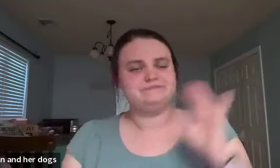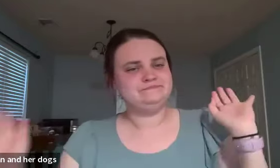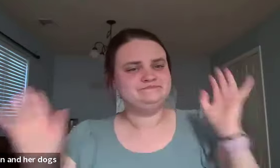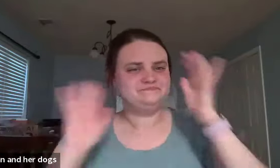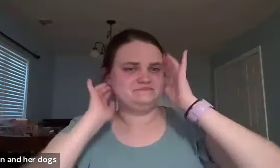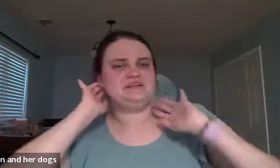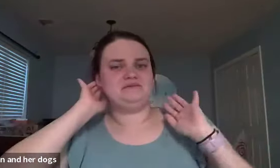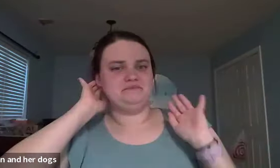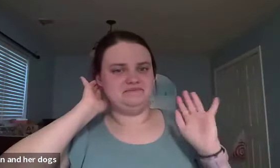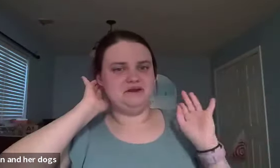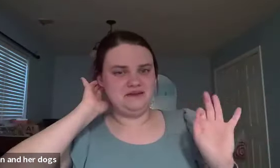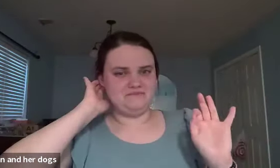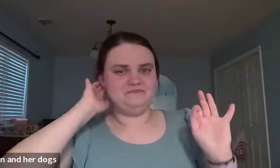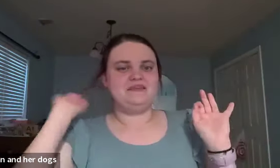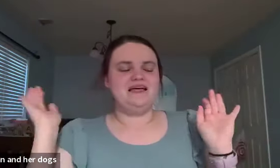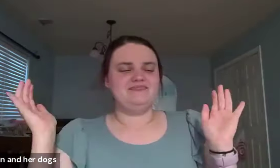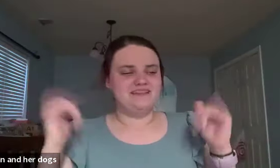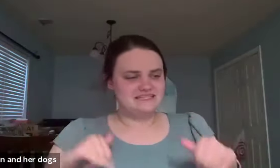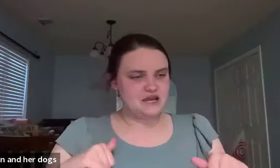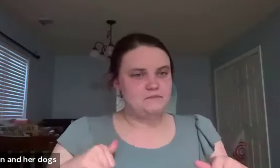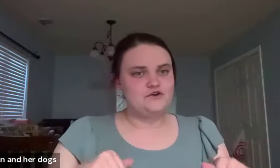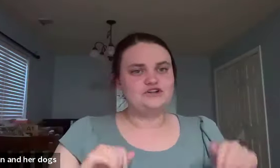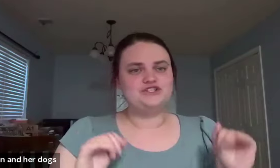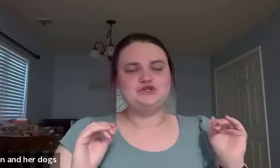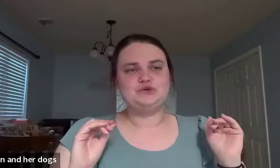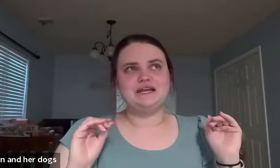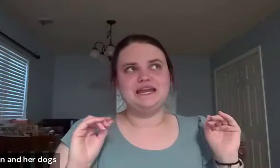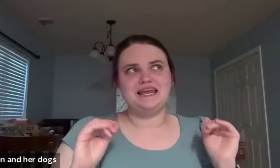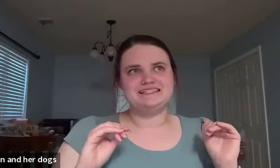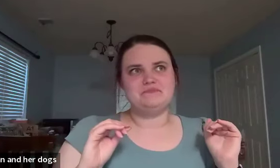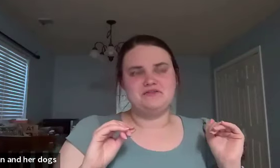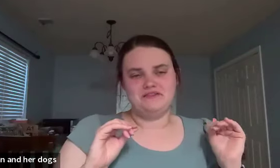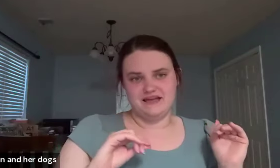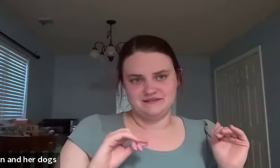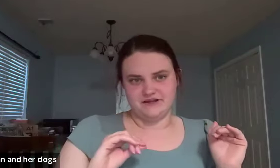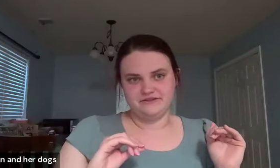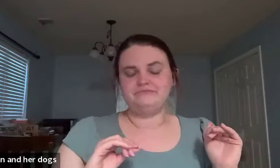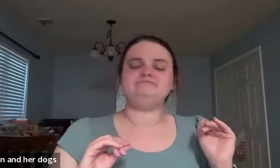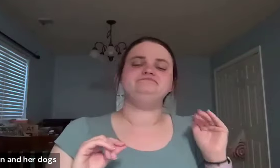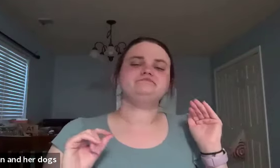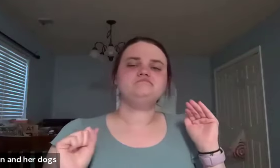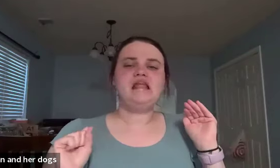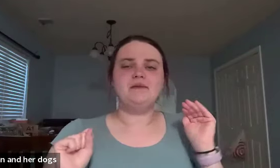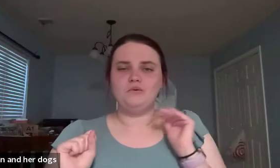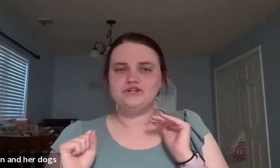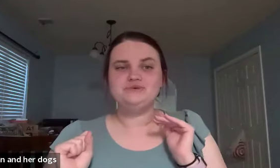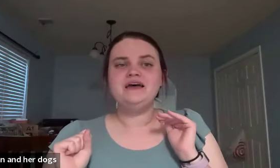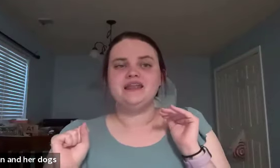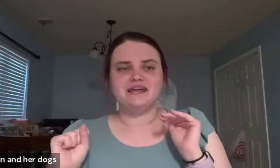wrong. But okay, let's now move on to next month, last month. I'm gonna warn you,